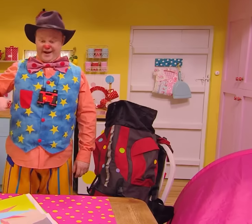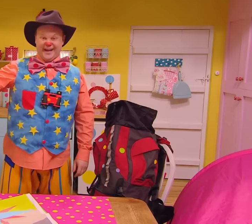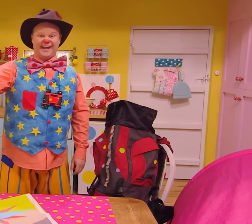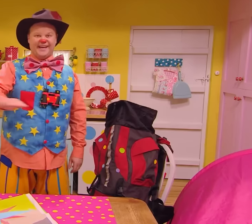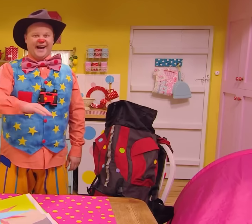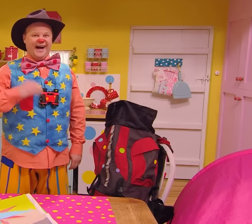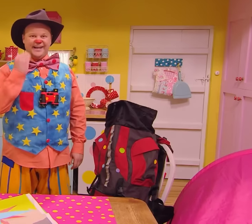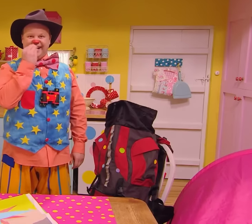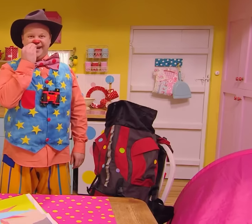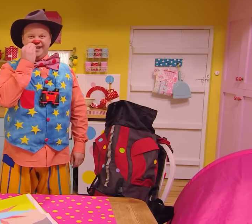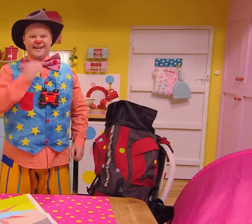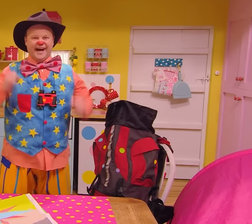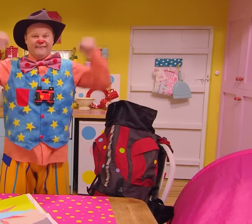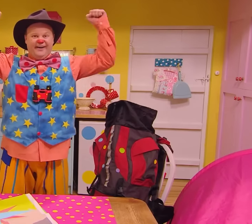my garden!